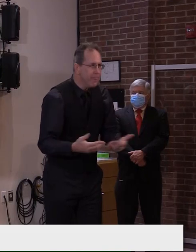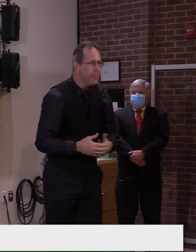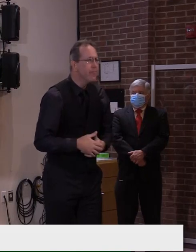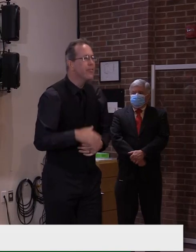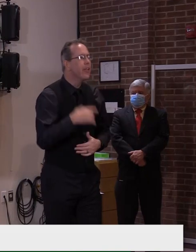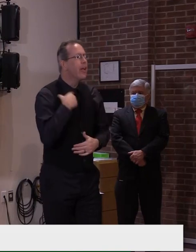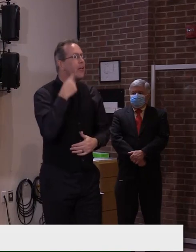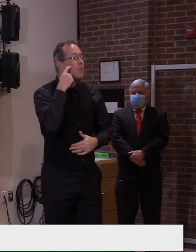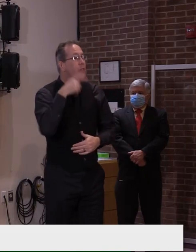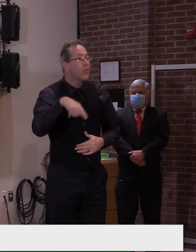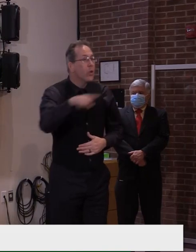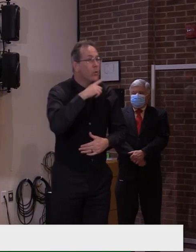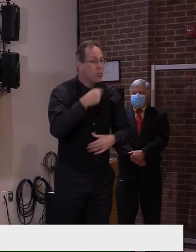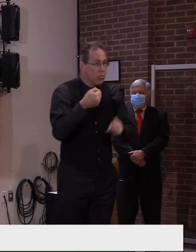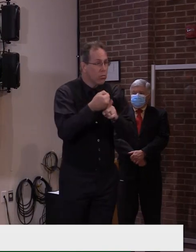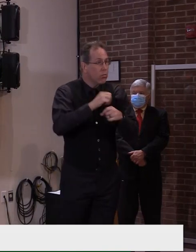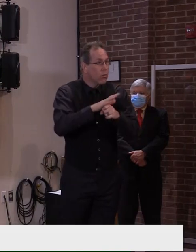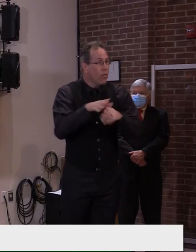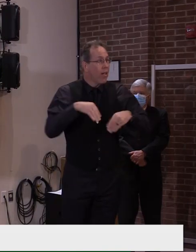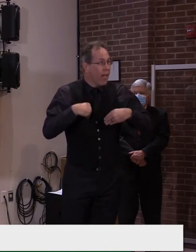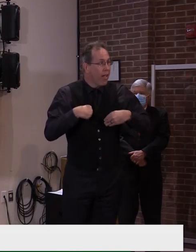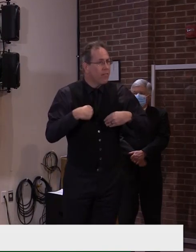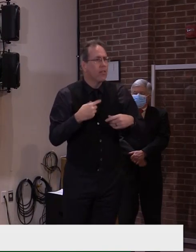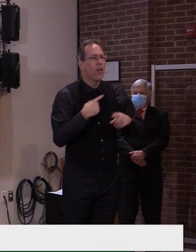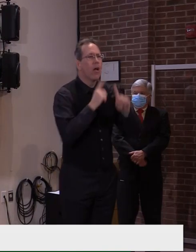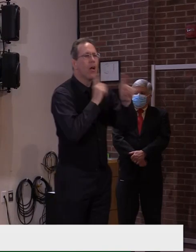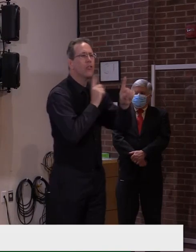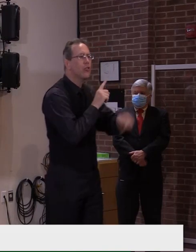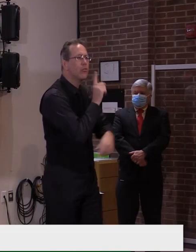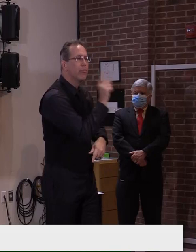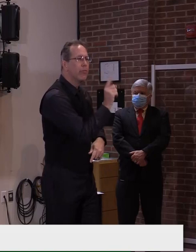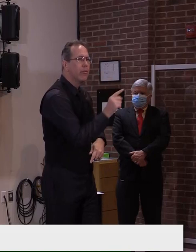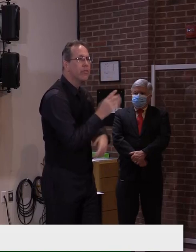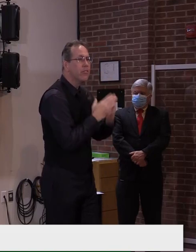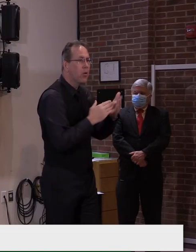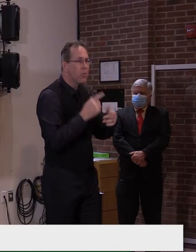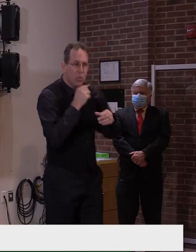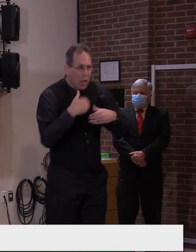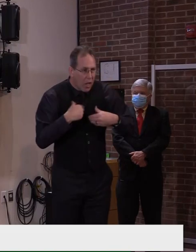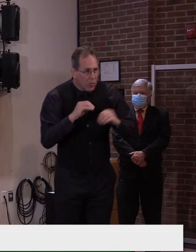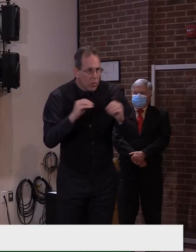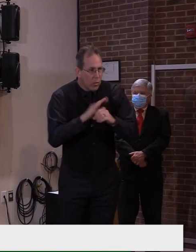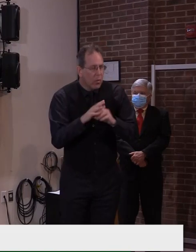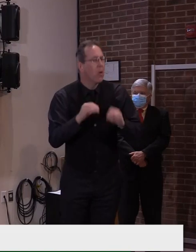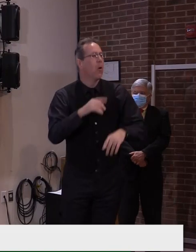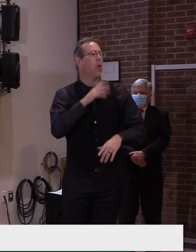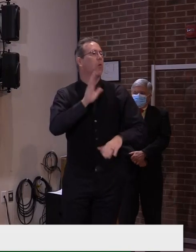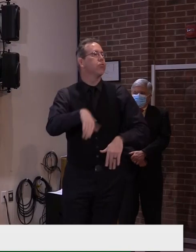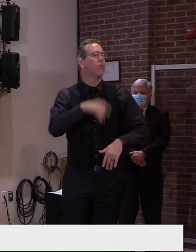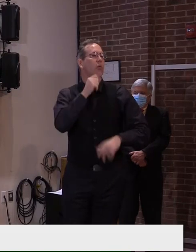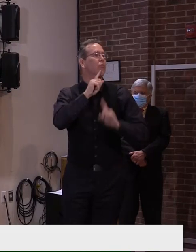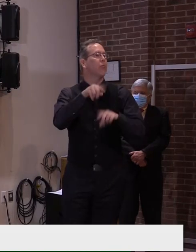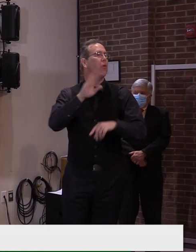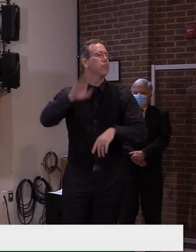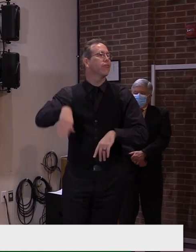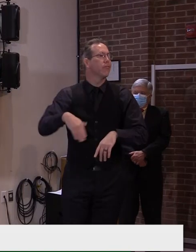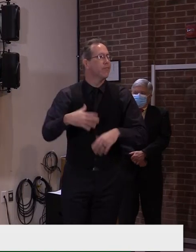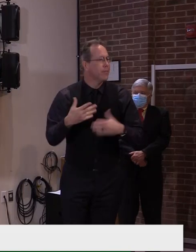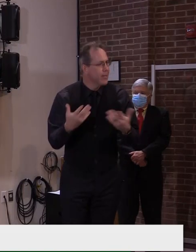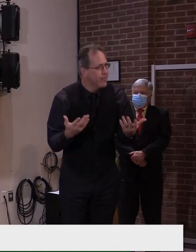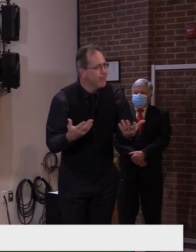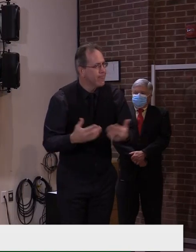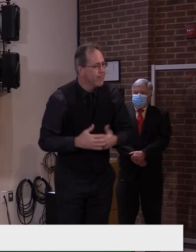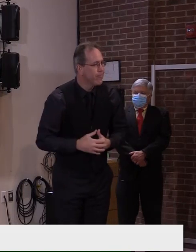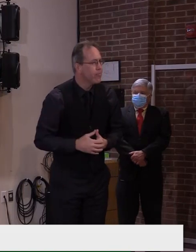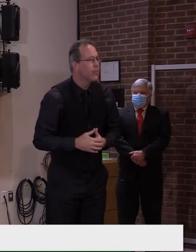again, we won't have the universe of testing, but the reality is, as long as the outcome is the same, which as the